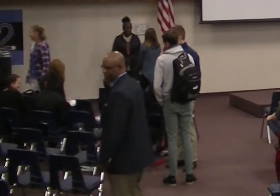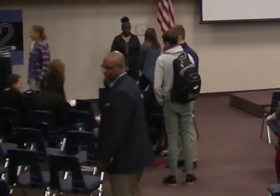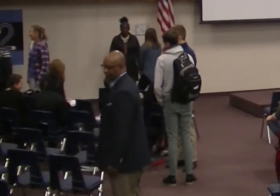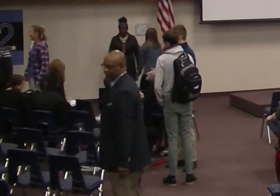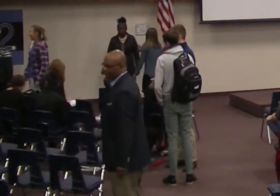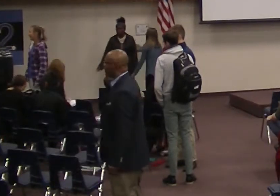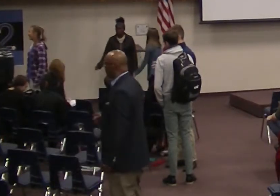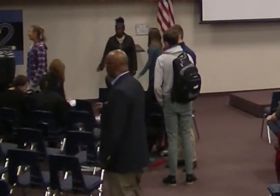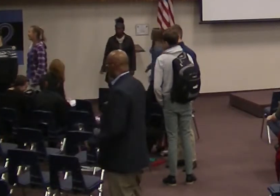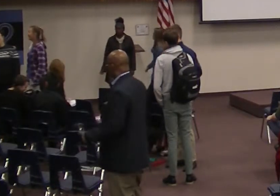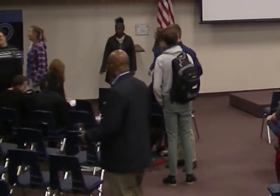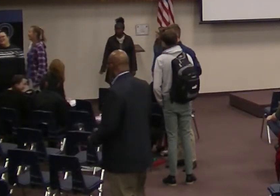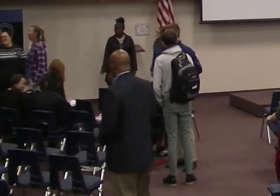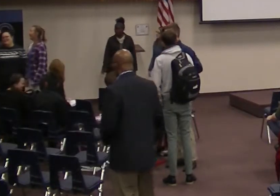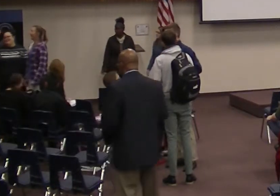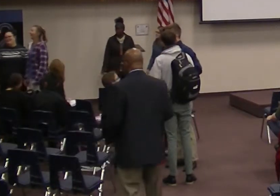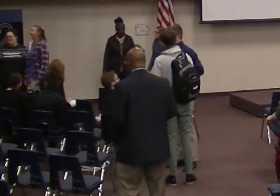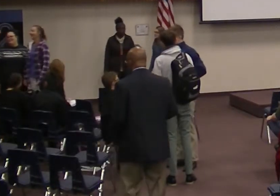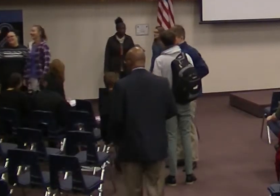But